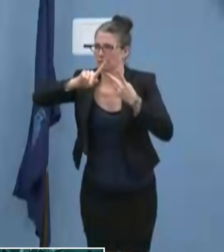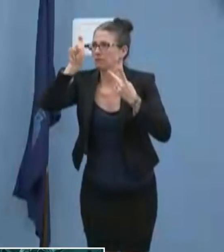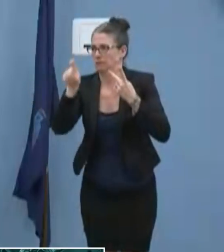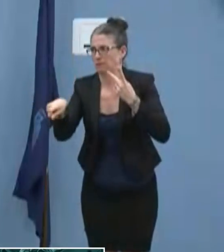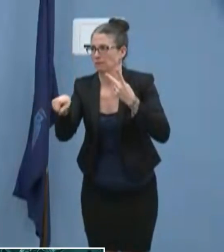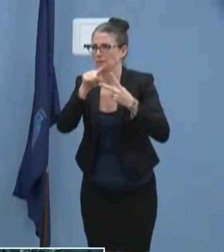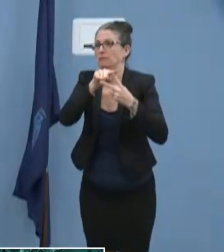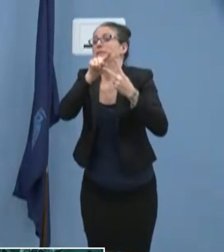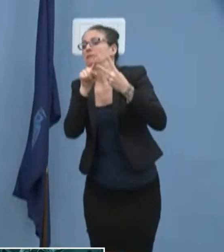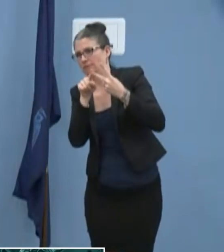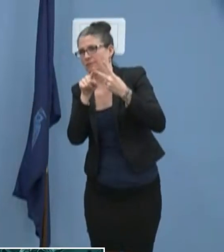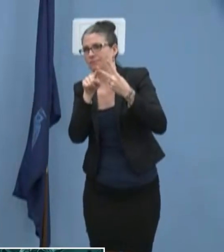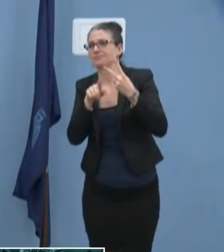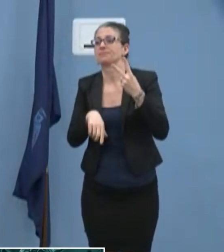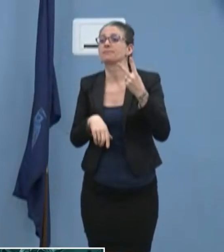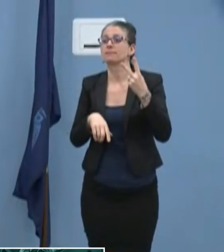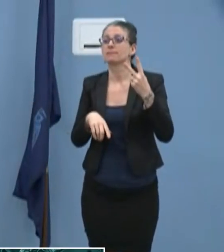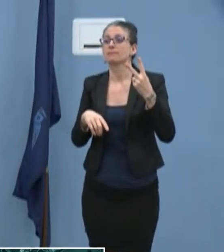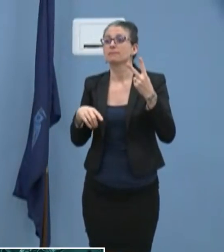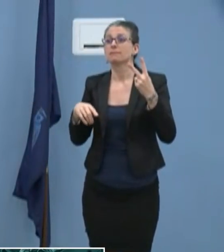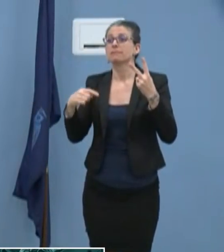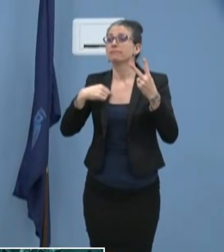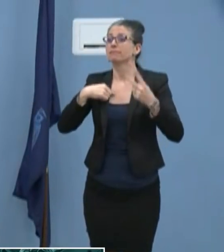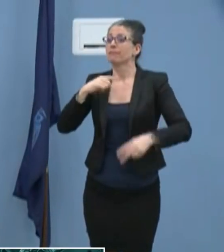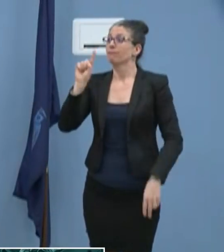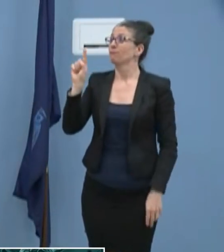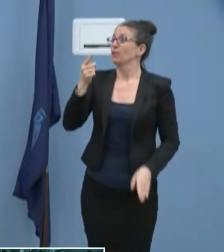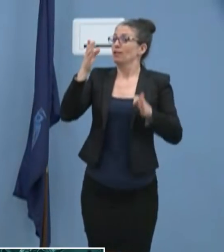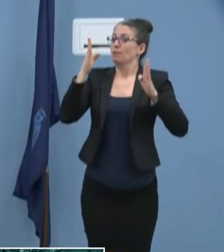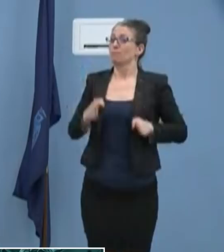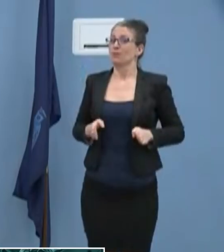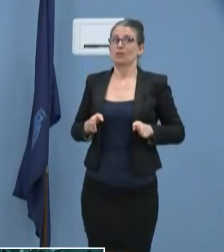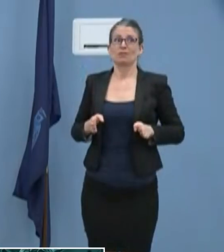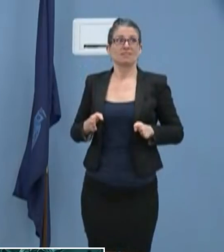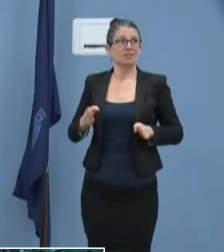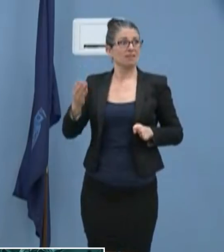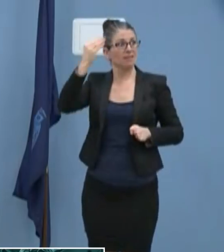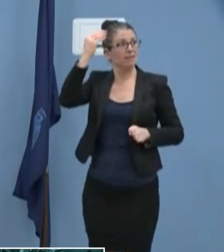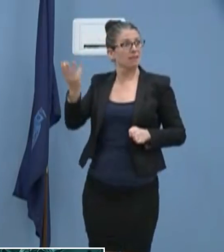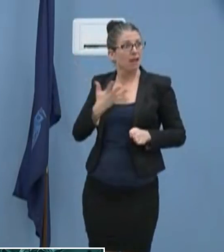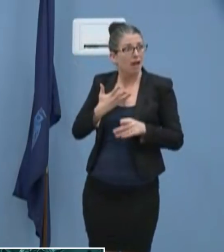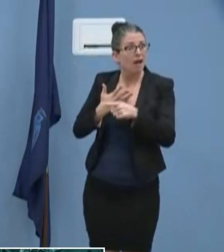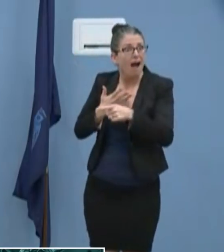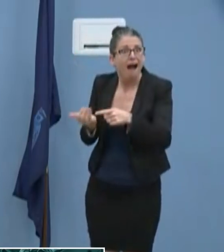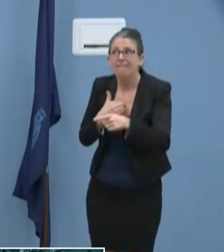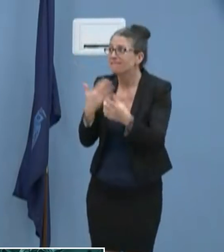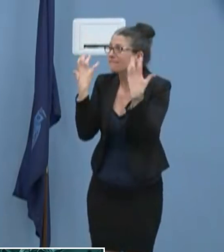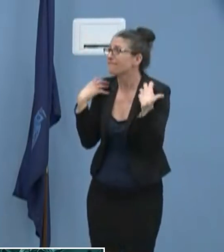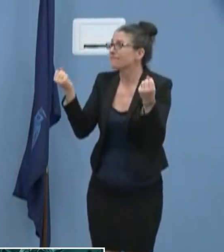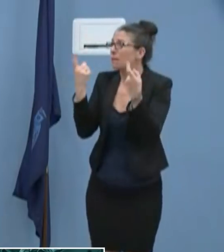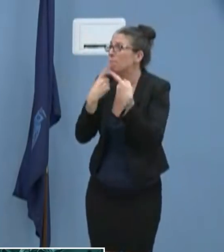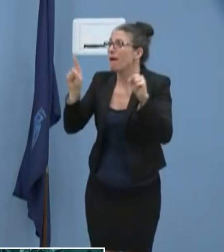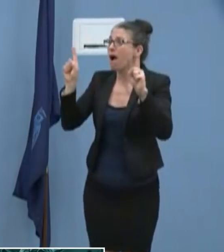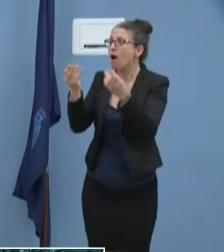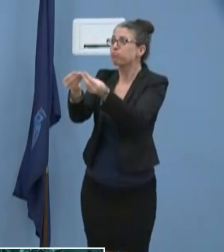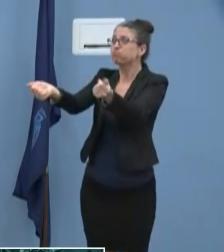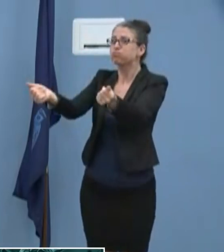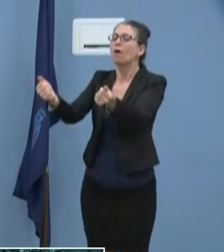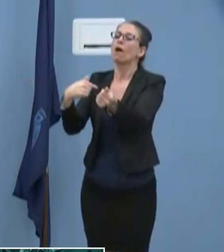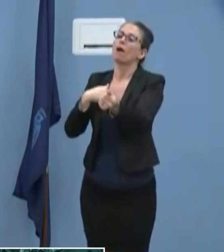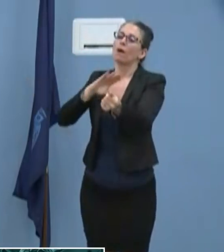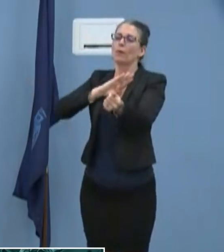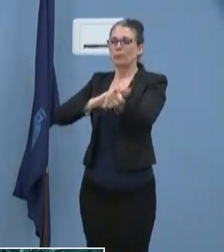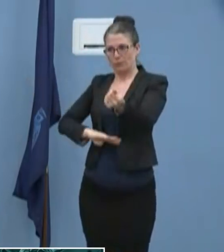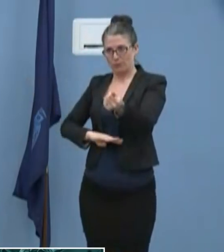from COVID-19. We're pleased with that. But today, in light of these new cases and those